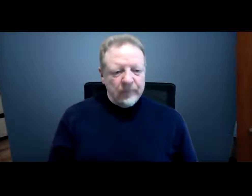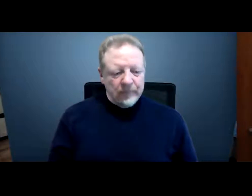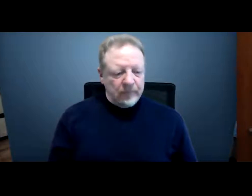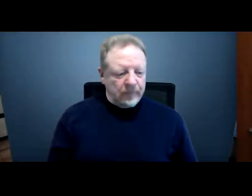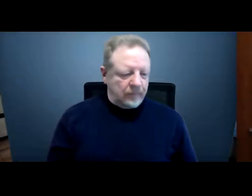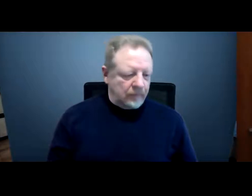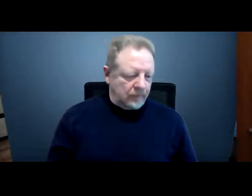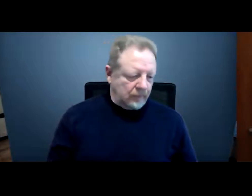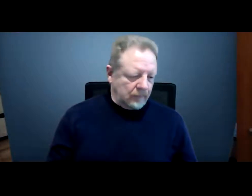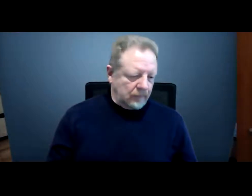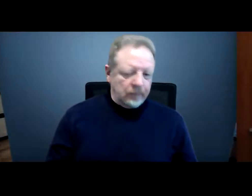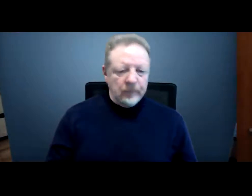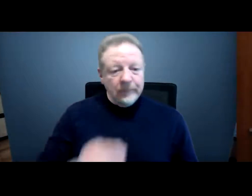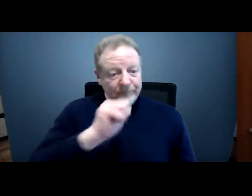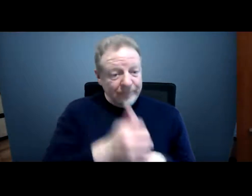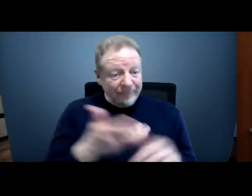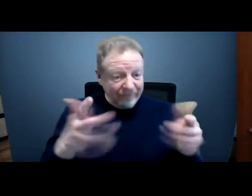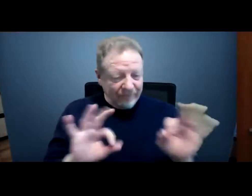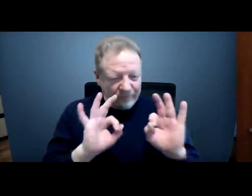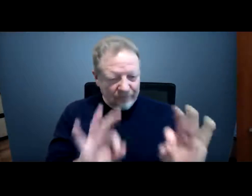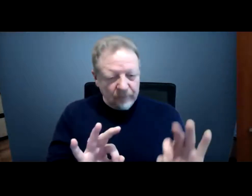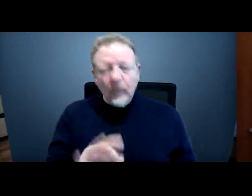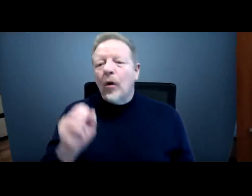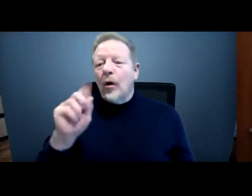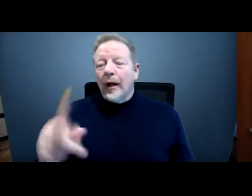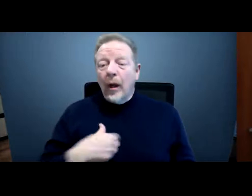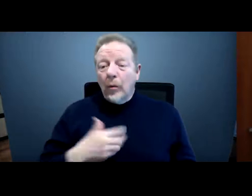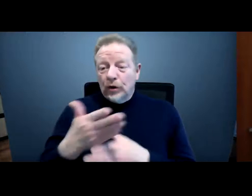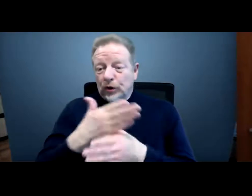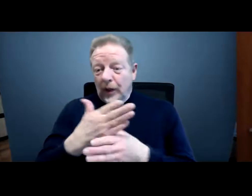You're all set, Penny. Okay, so I'm going to share my screen.